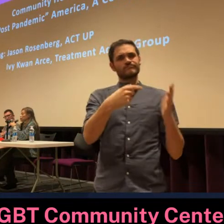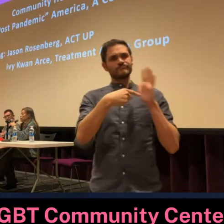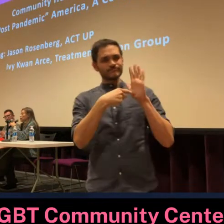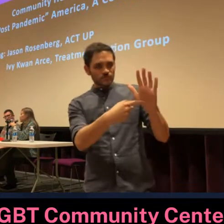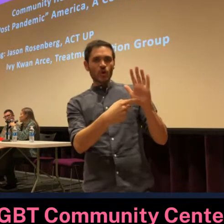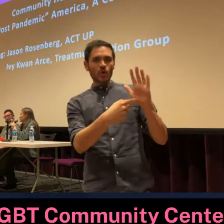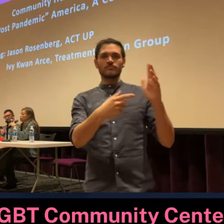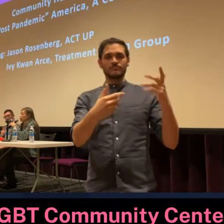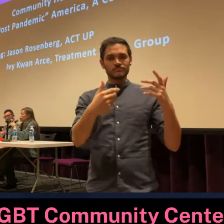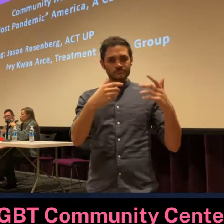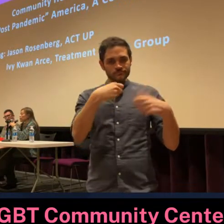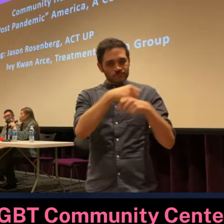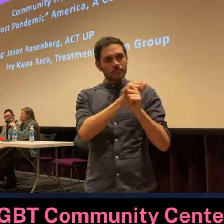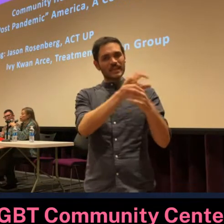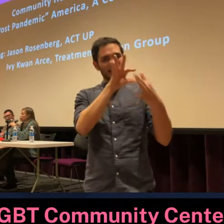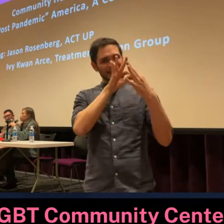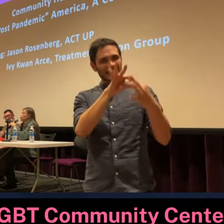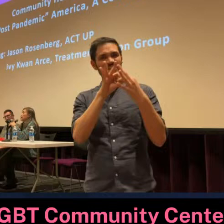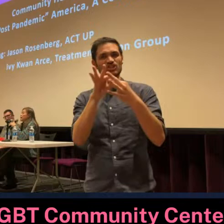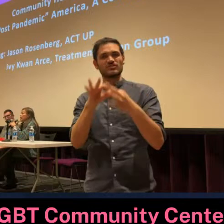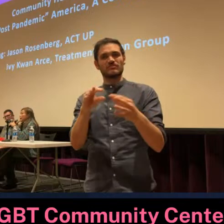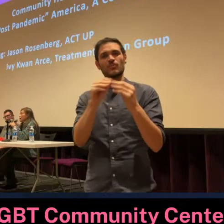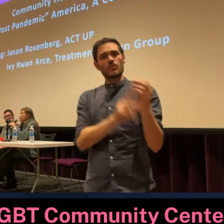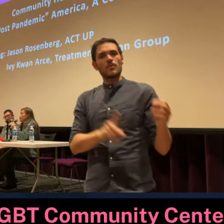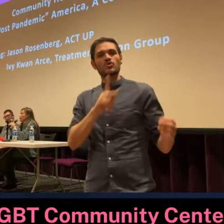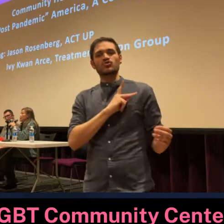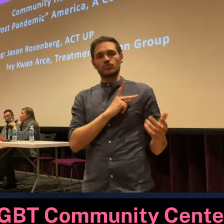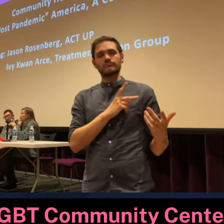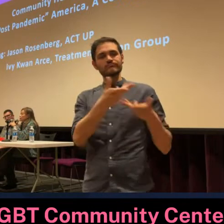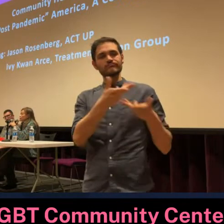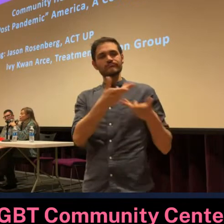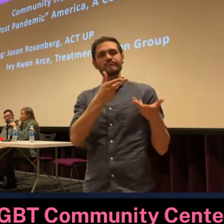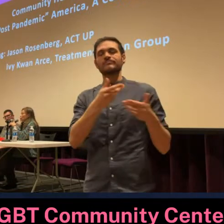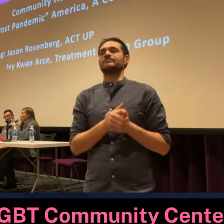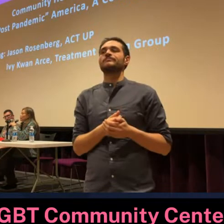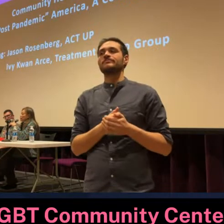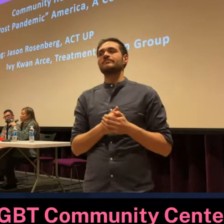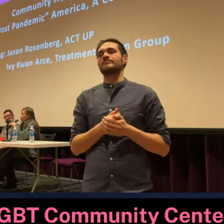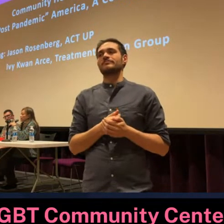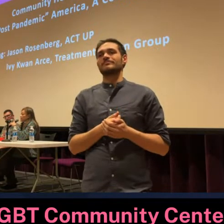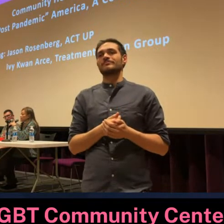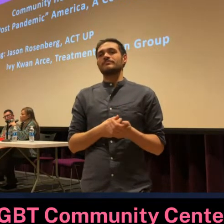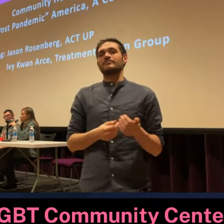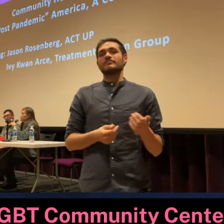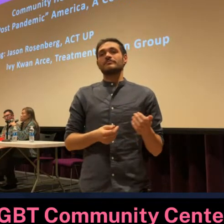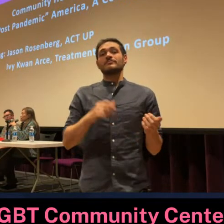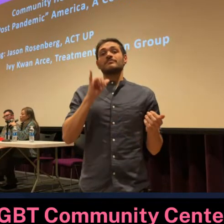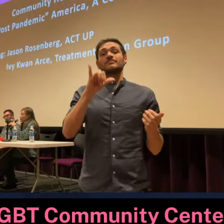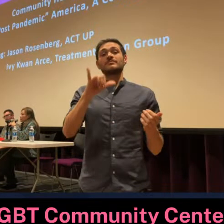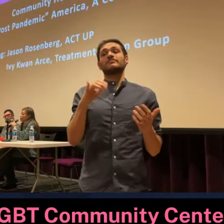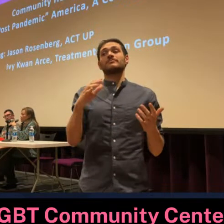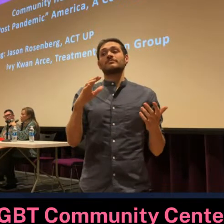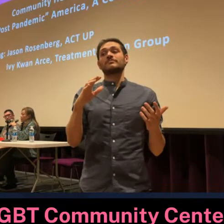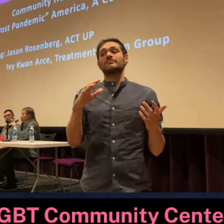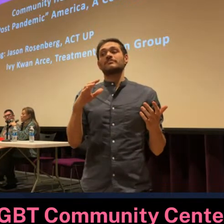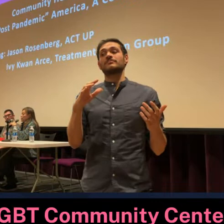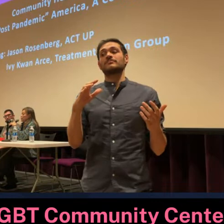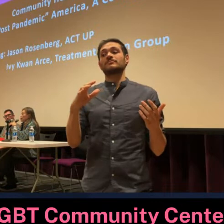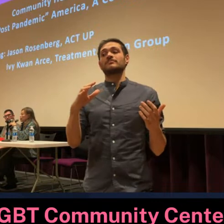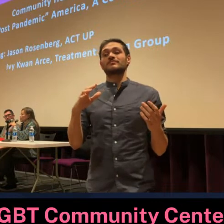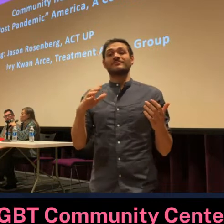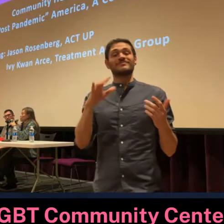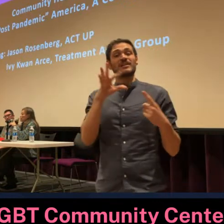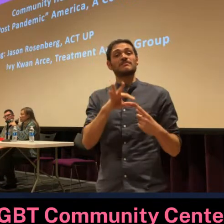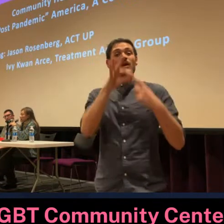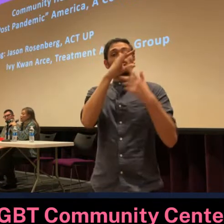connection, right? That connection, like personal connection. This is what we love about the city is that our people power, right?